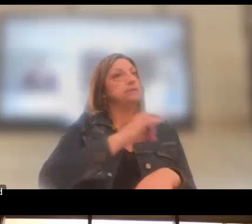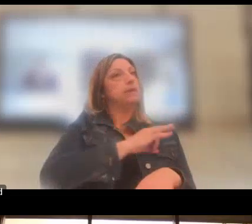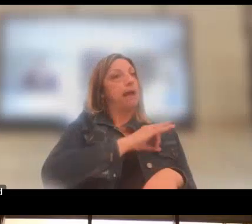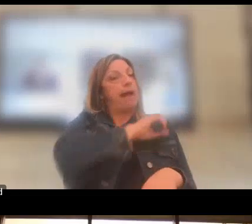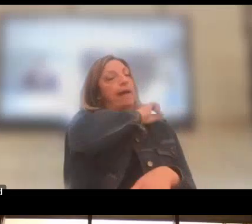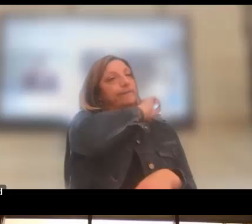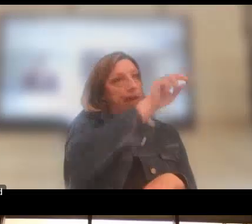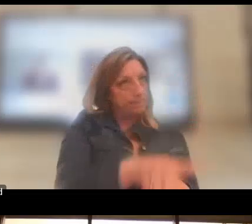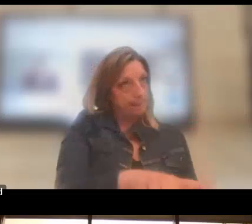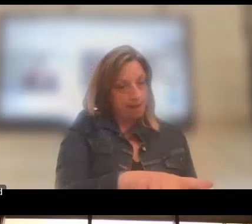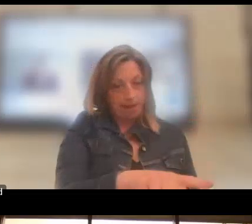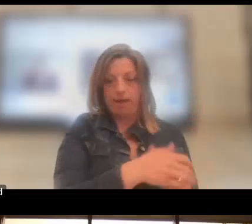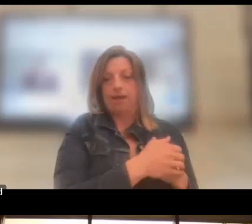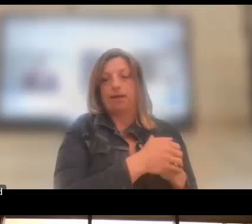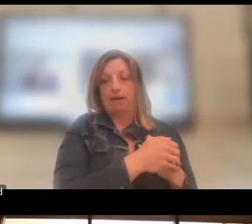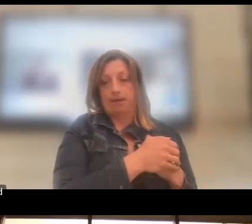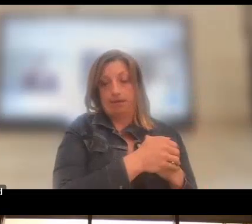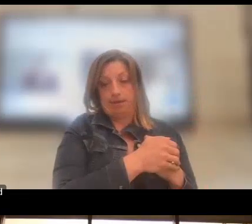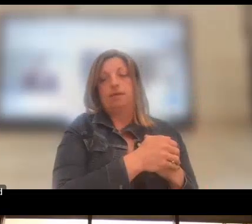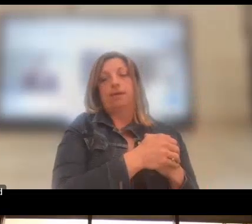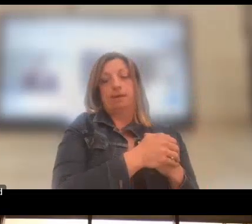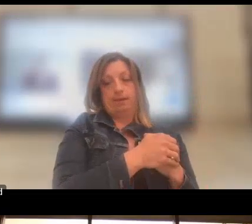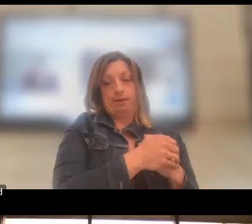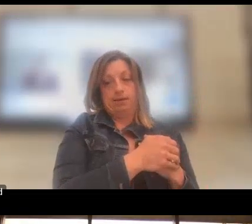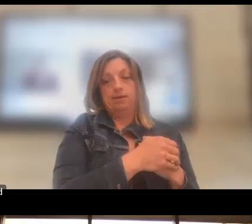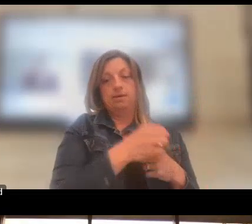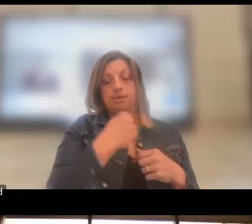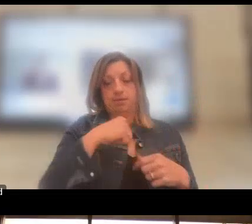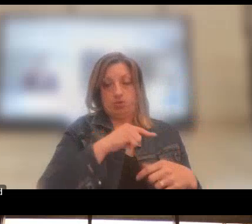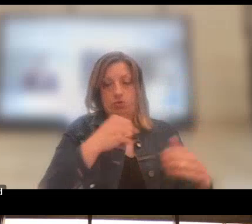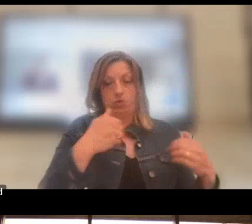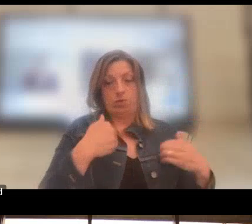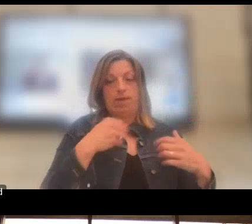10-month and 11-month staff are back on campus.